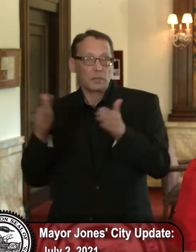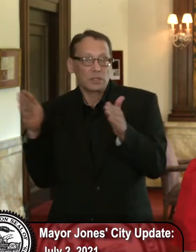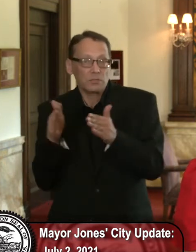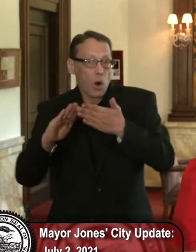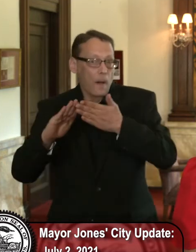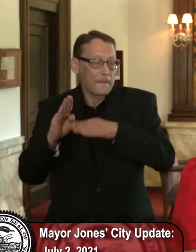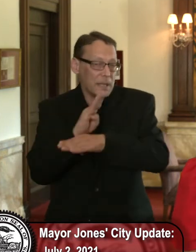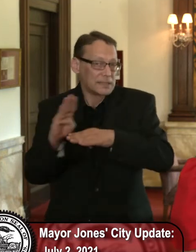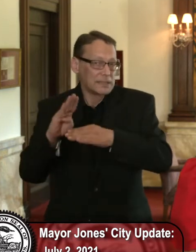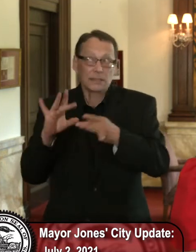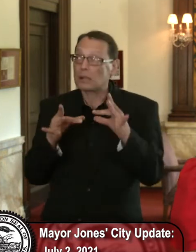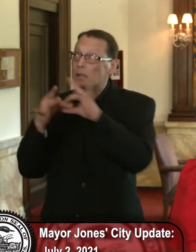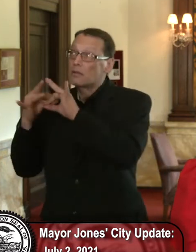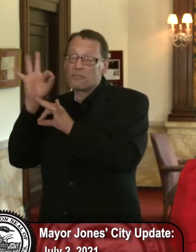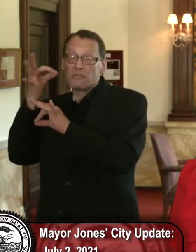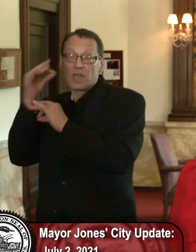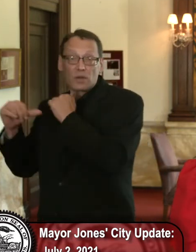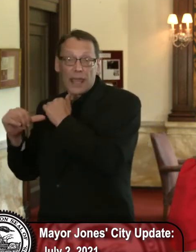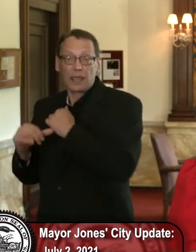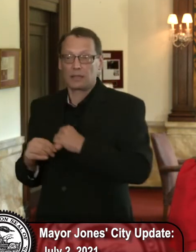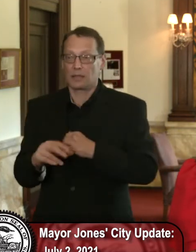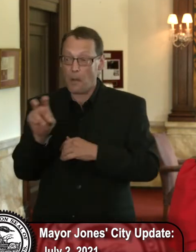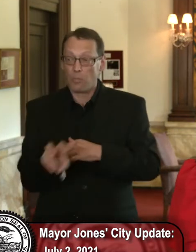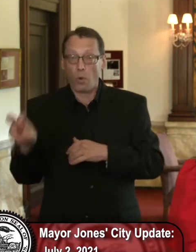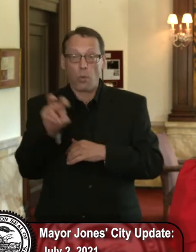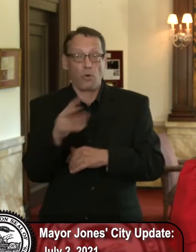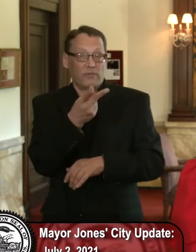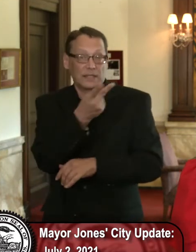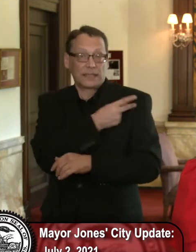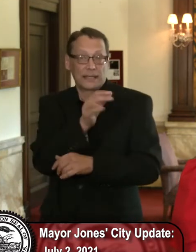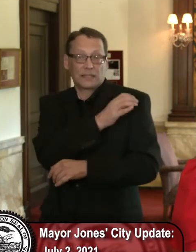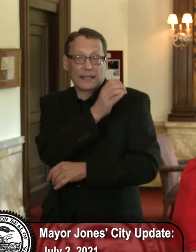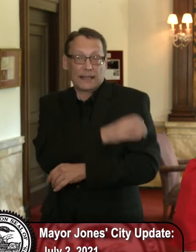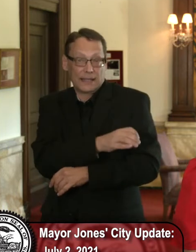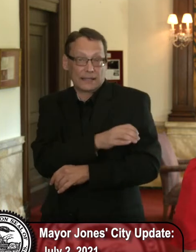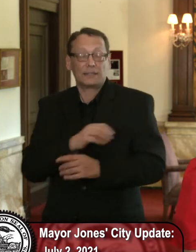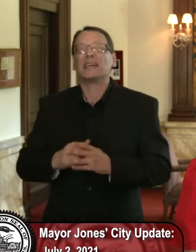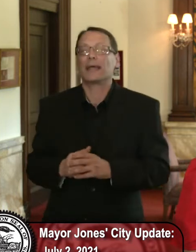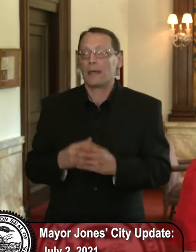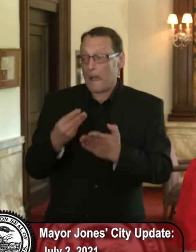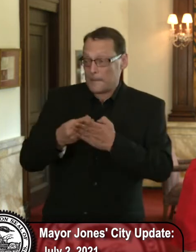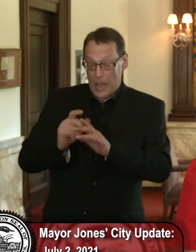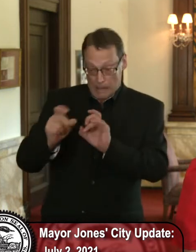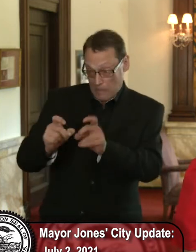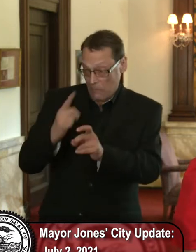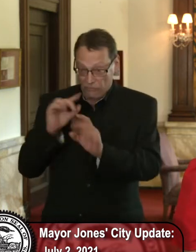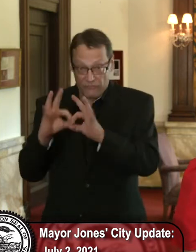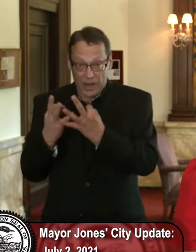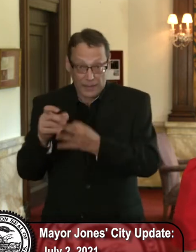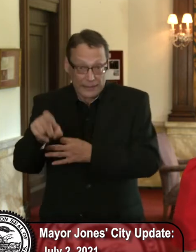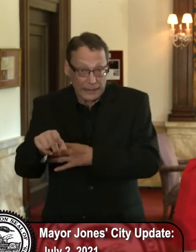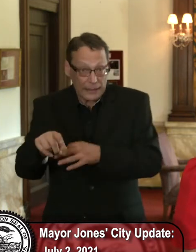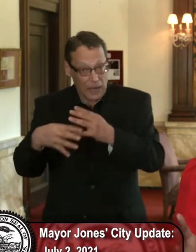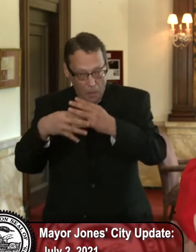federal aid, mobile vaccination clinics, direct relief to get money in the pockets of families who need it, and